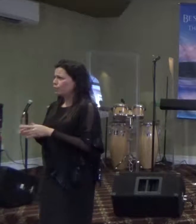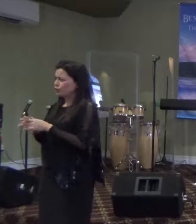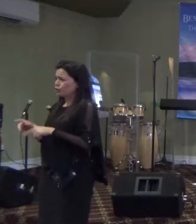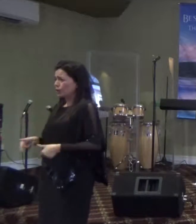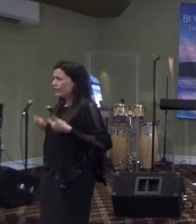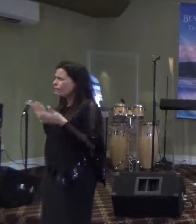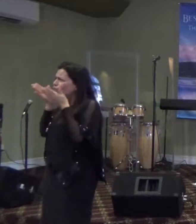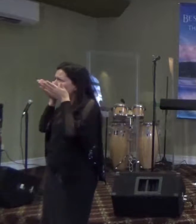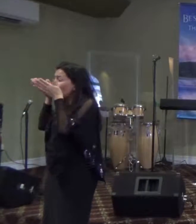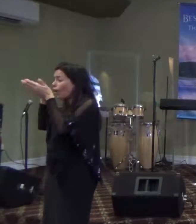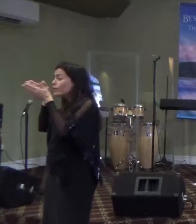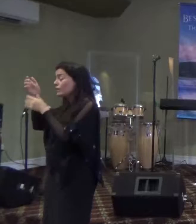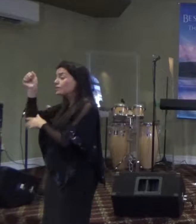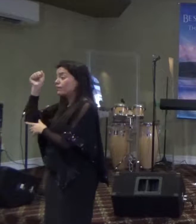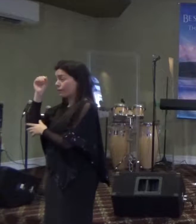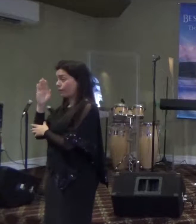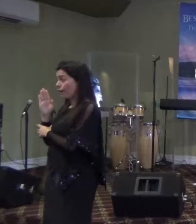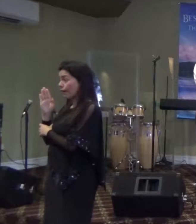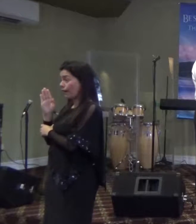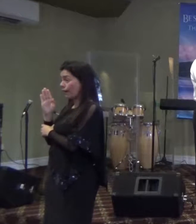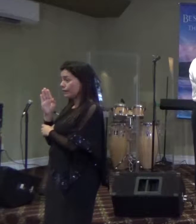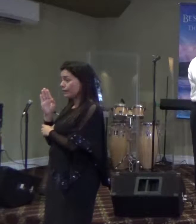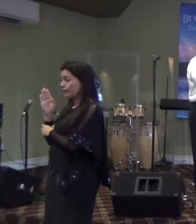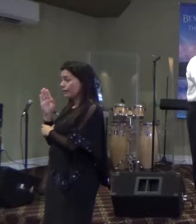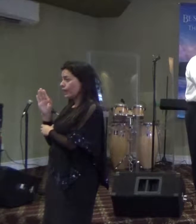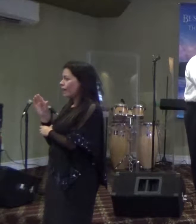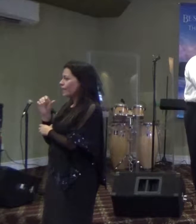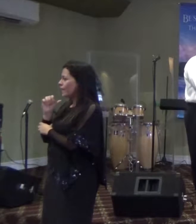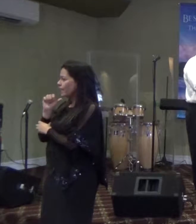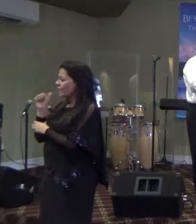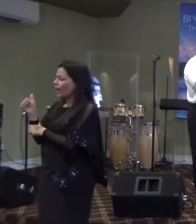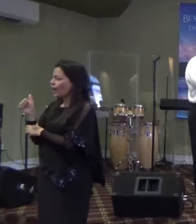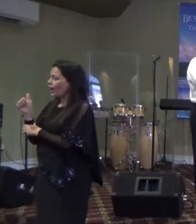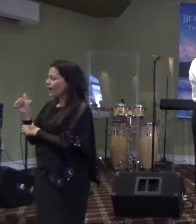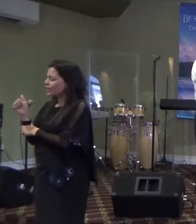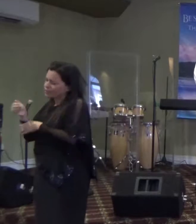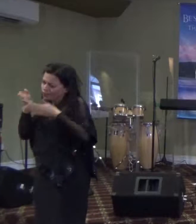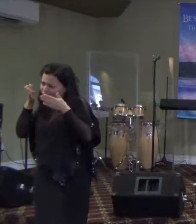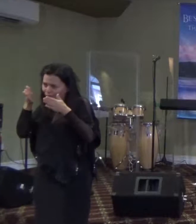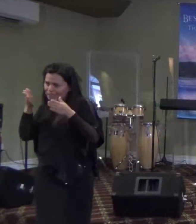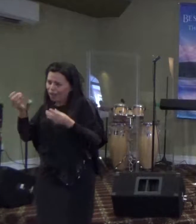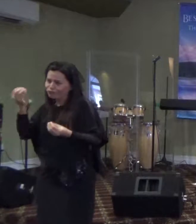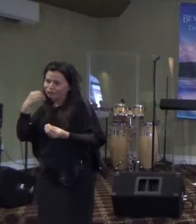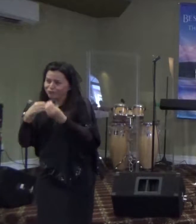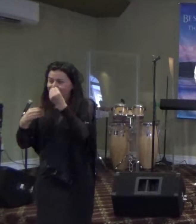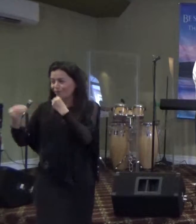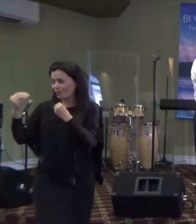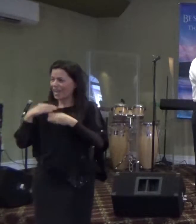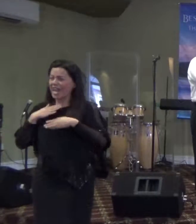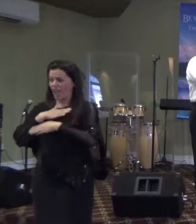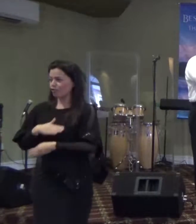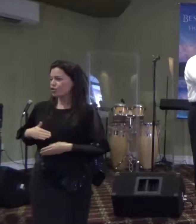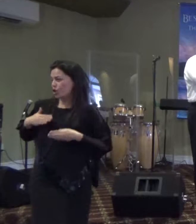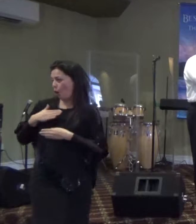the man that lives focused on God no vive para comer does solamente. not live only to eat.